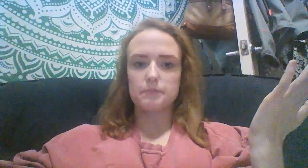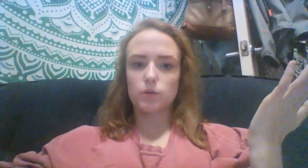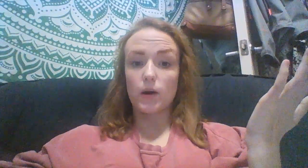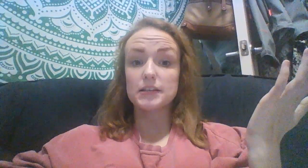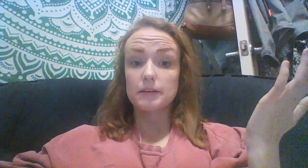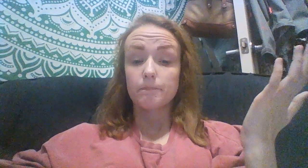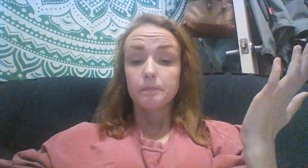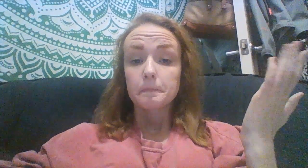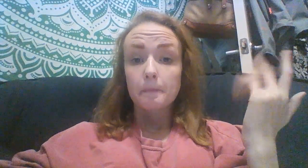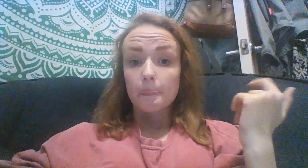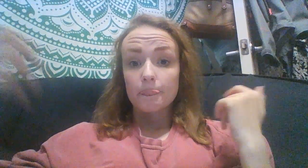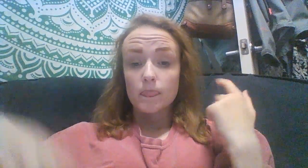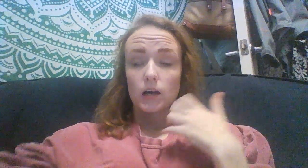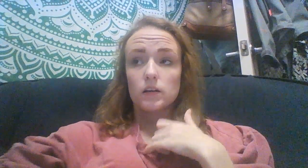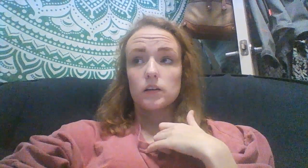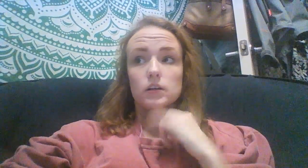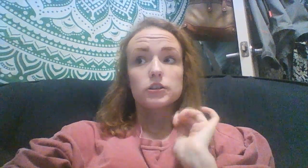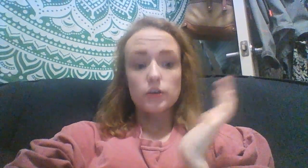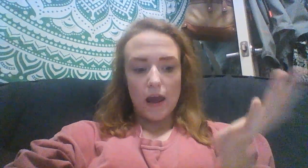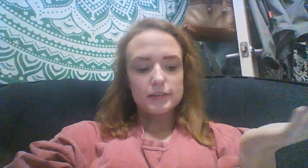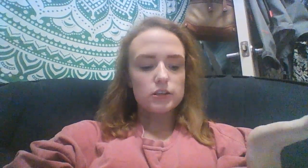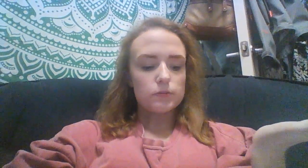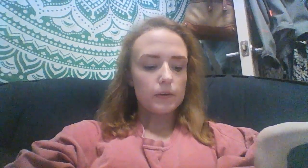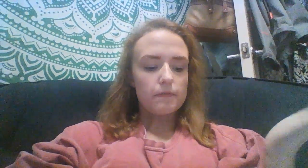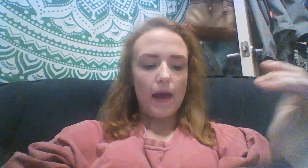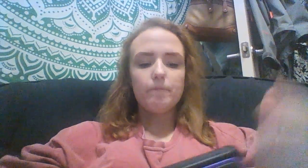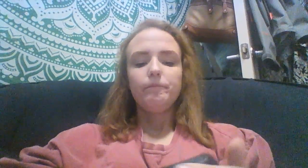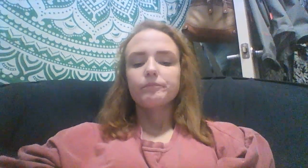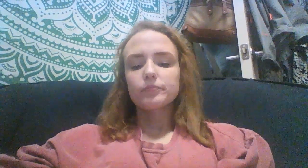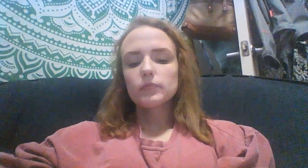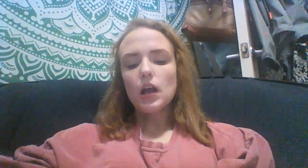of ways. So yes, I do believe that.